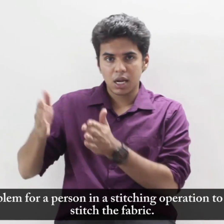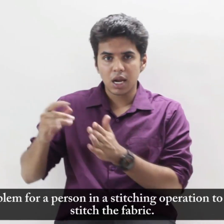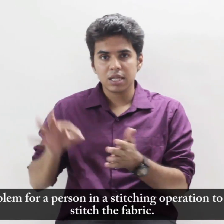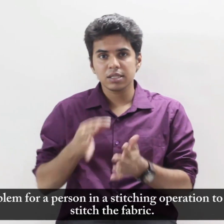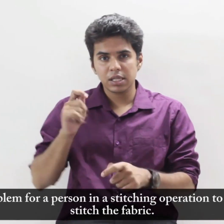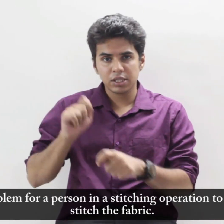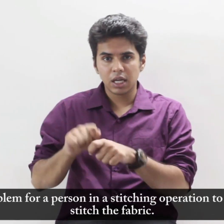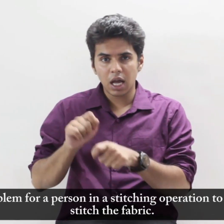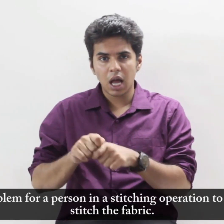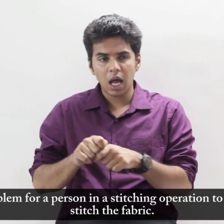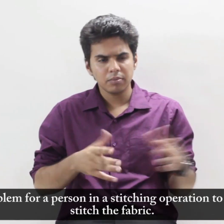fabric.